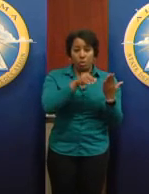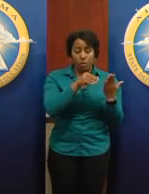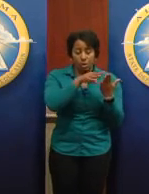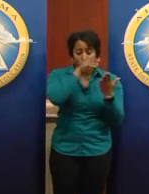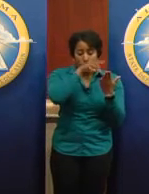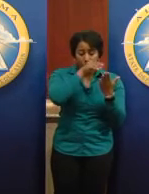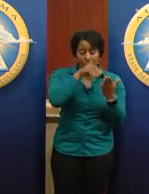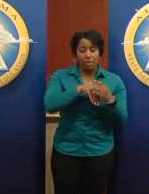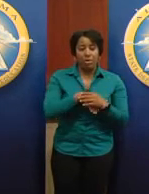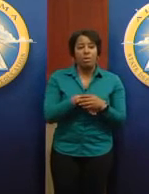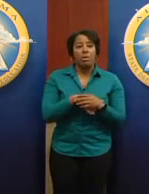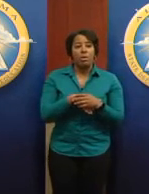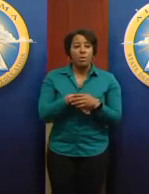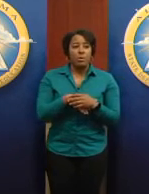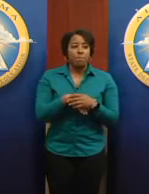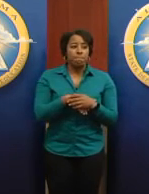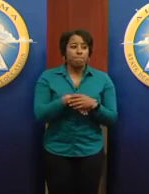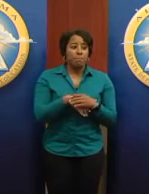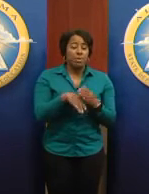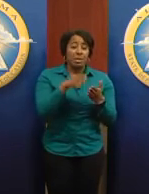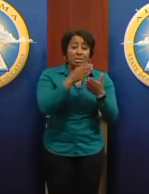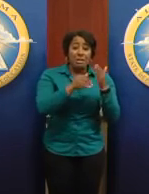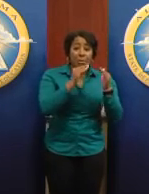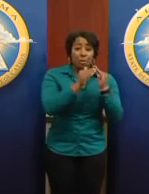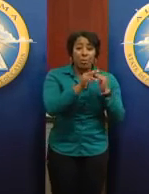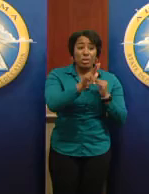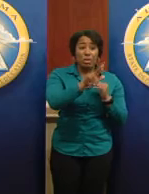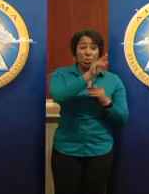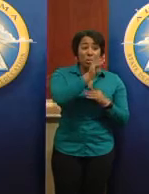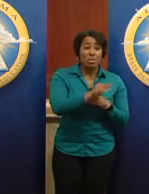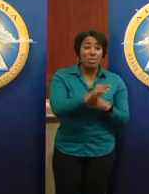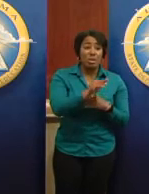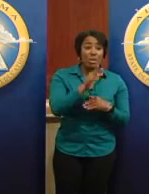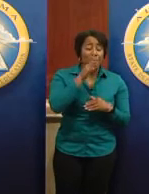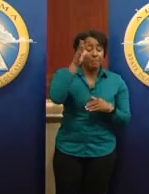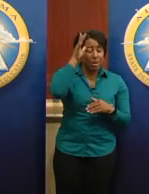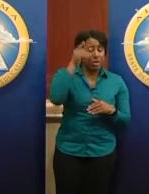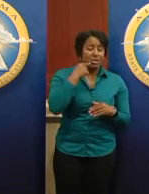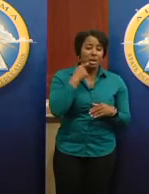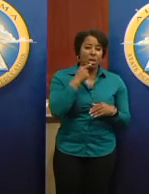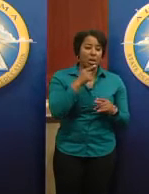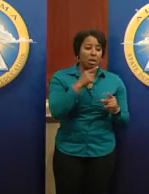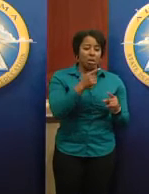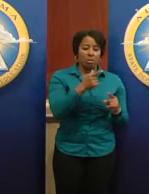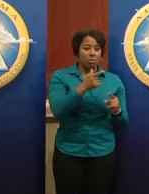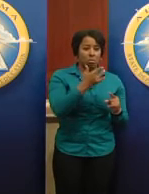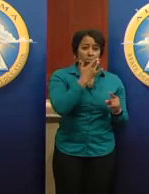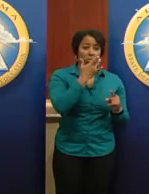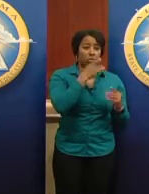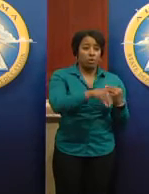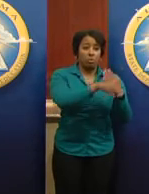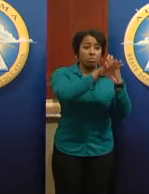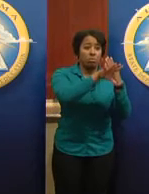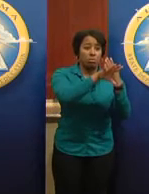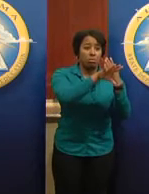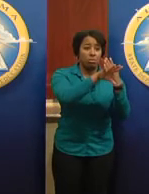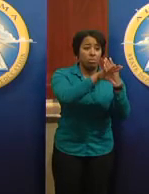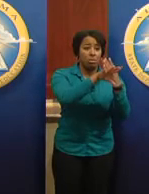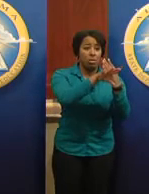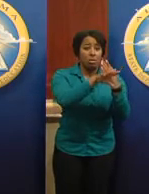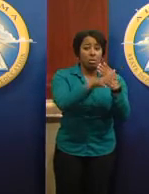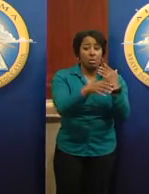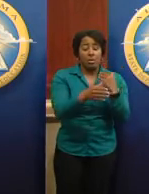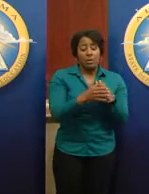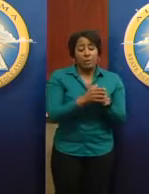that in some communities, about 3% of parents tell us they're going to choose remote learning from day one, whether they're positive, whether they have a positive